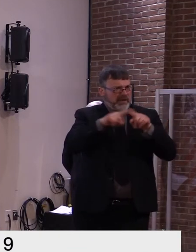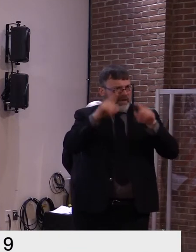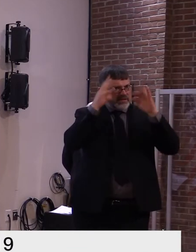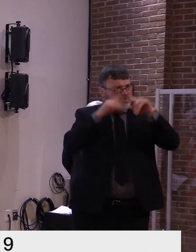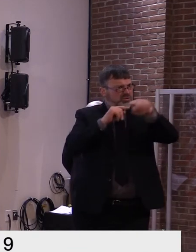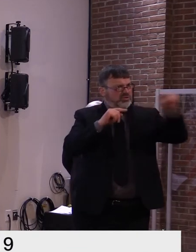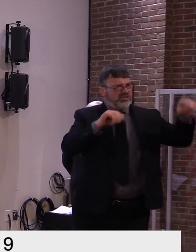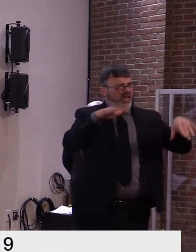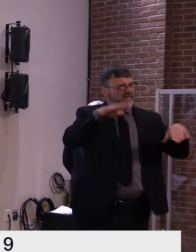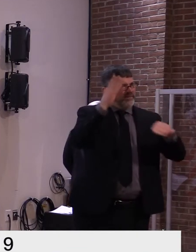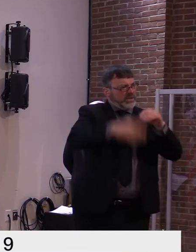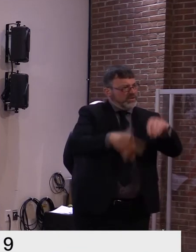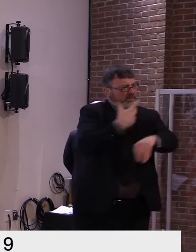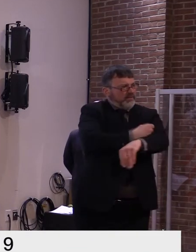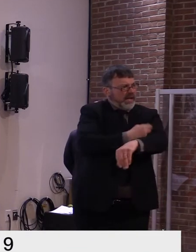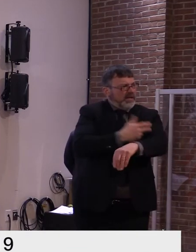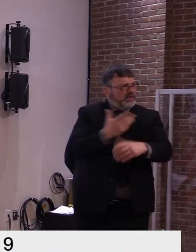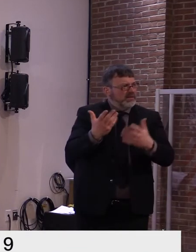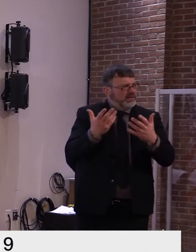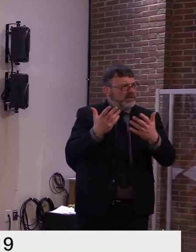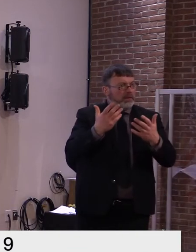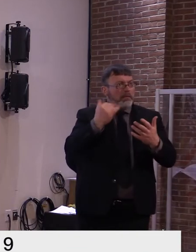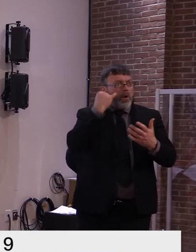older age bands that they would be,